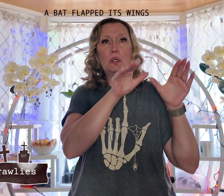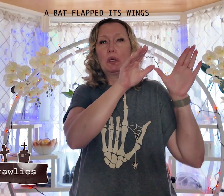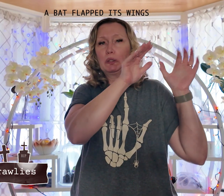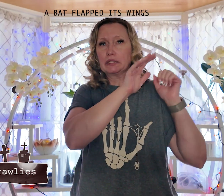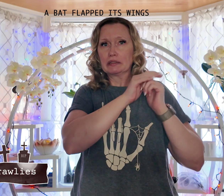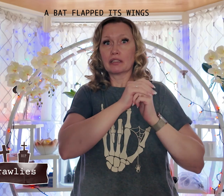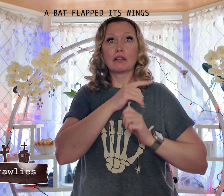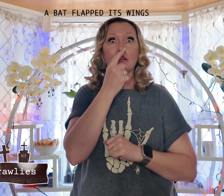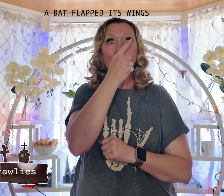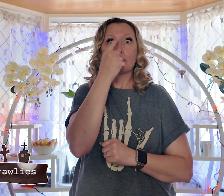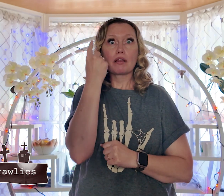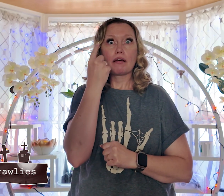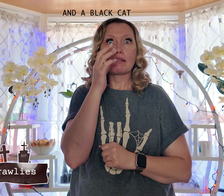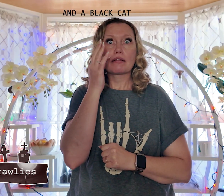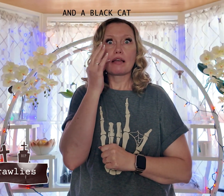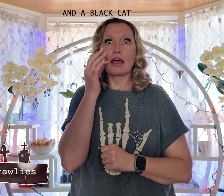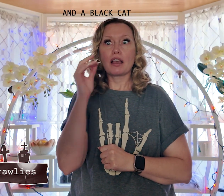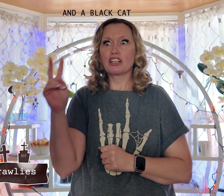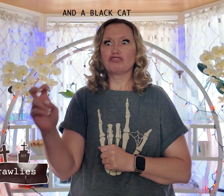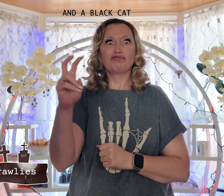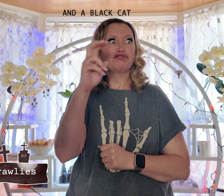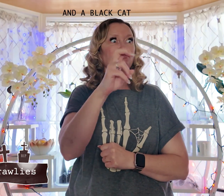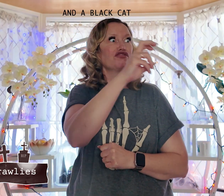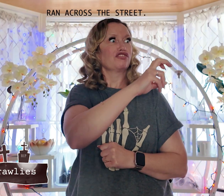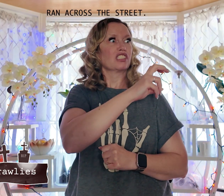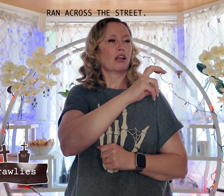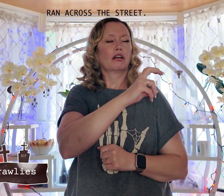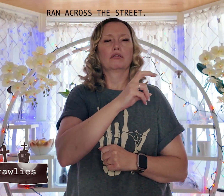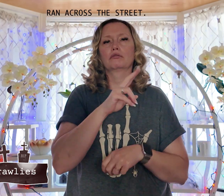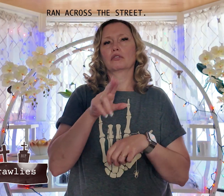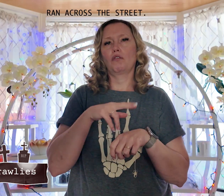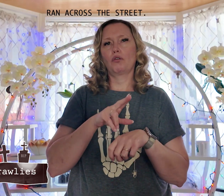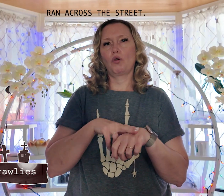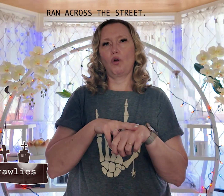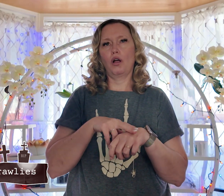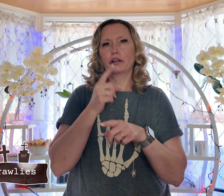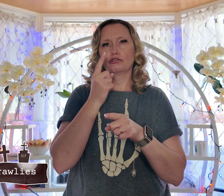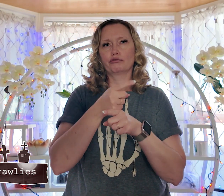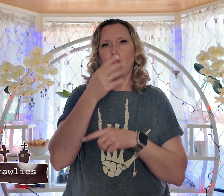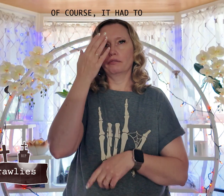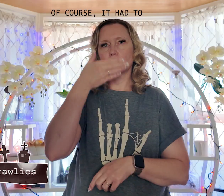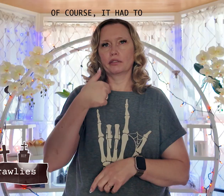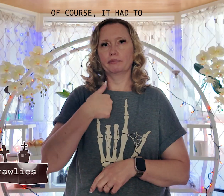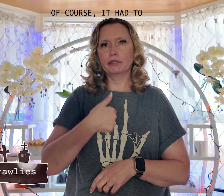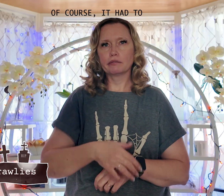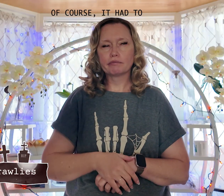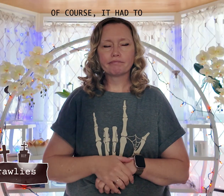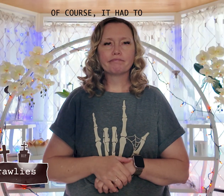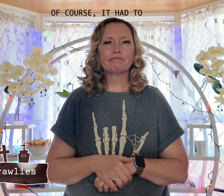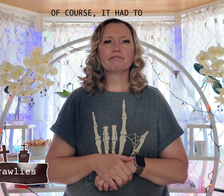its wings, and a black cat ran across the street. Of course it had to